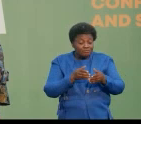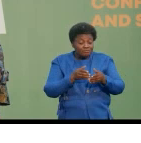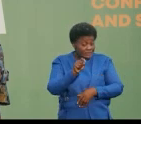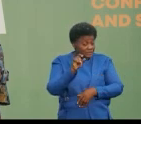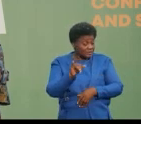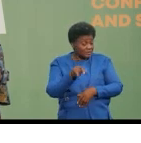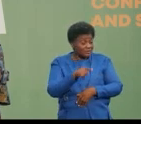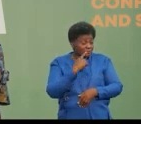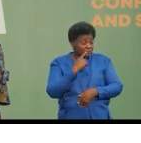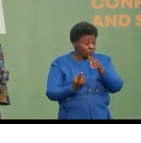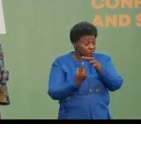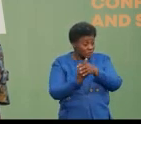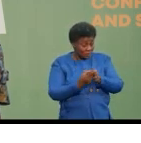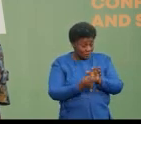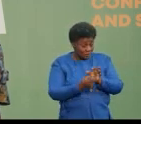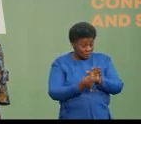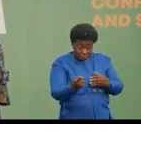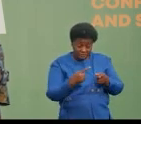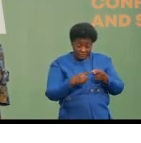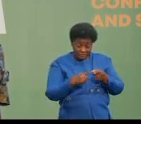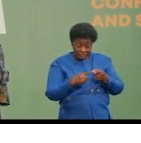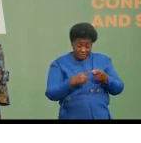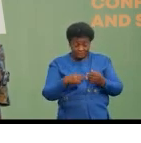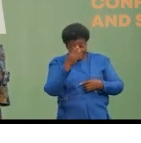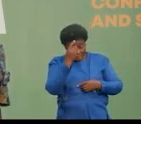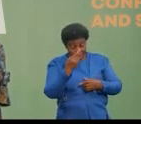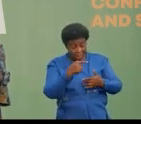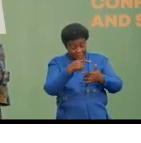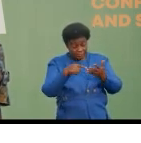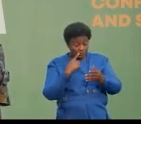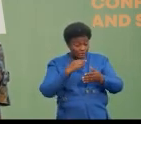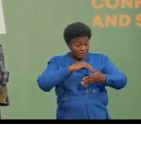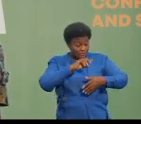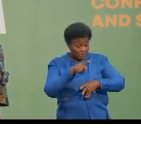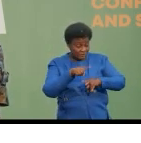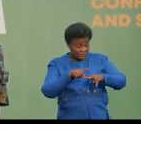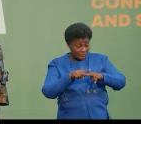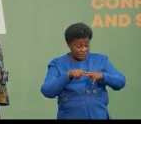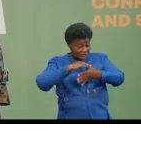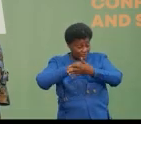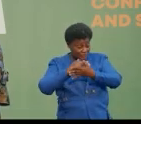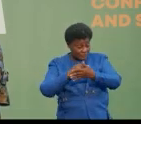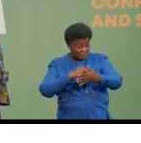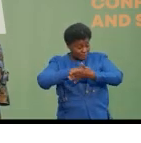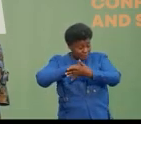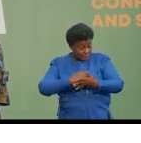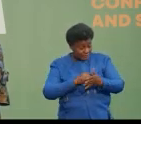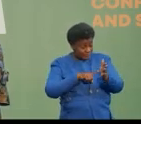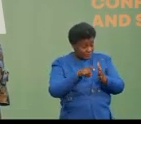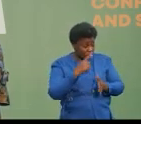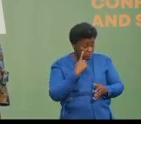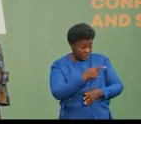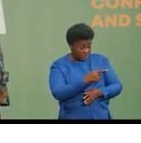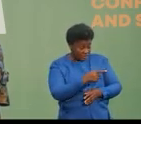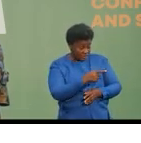risk of reversing the gains we have made for HIV prevention, for infection decline. We see the trajectory,